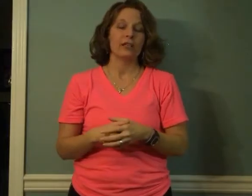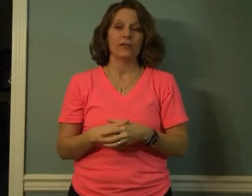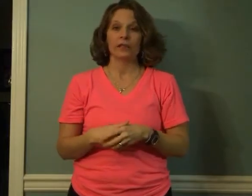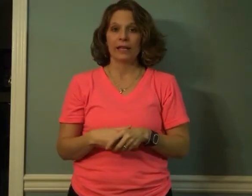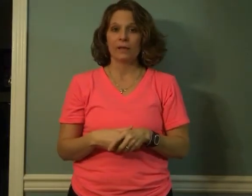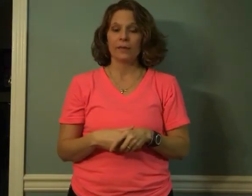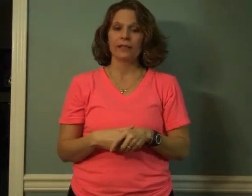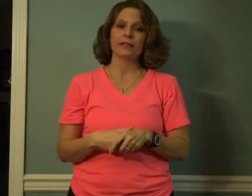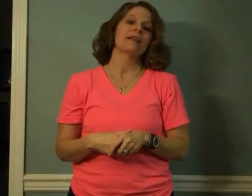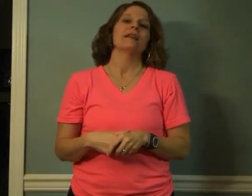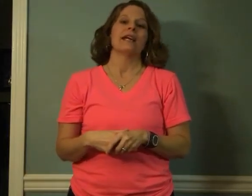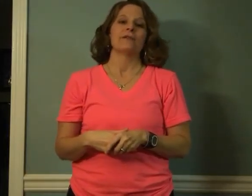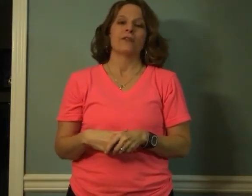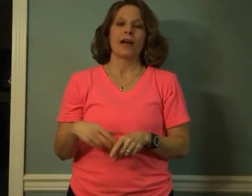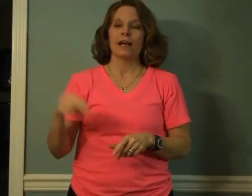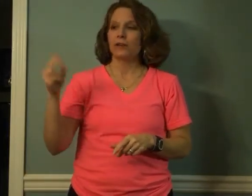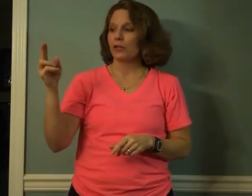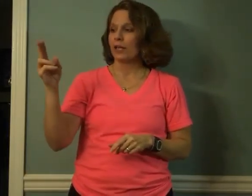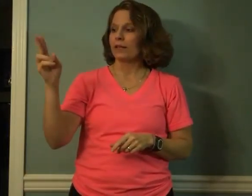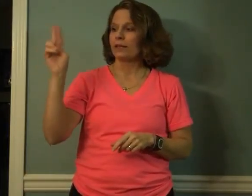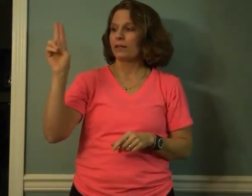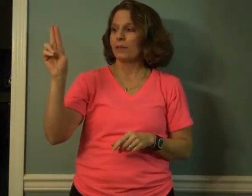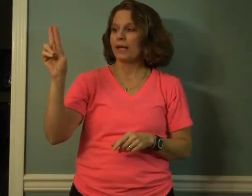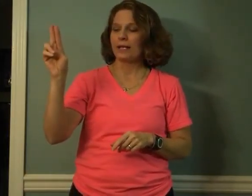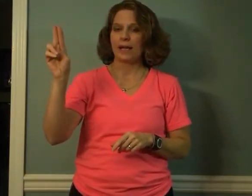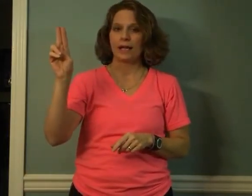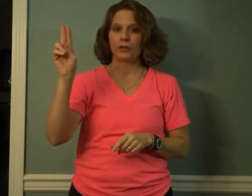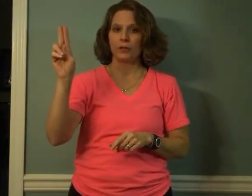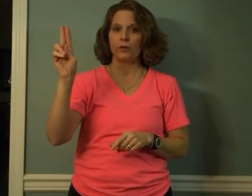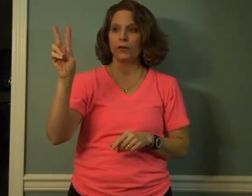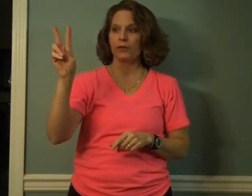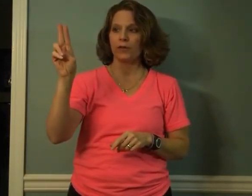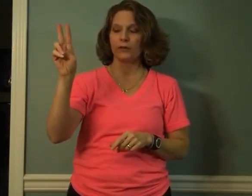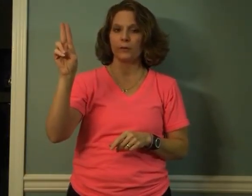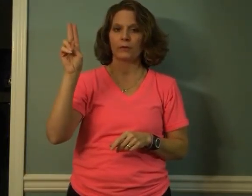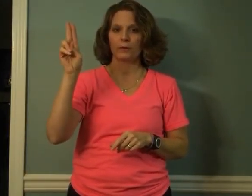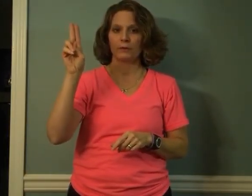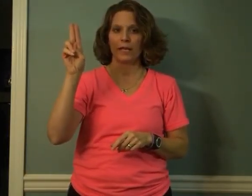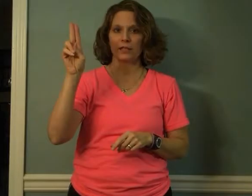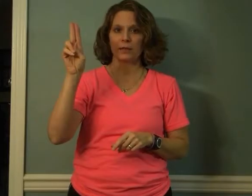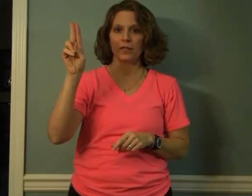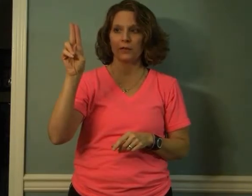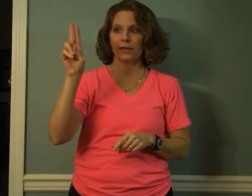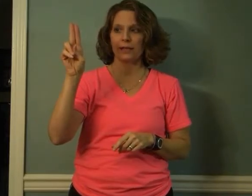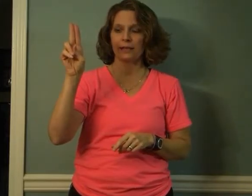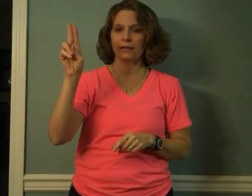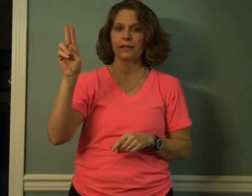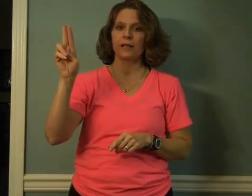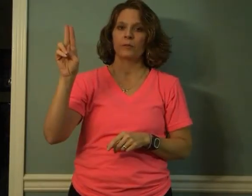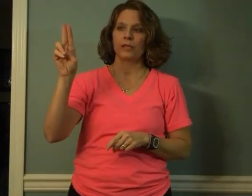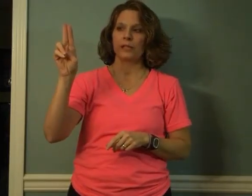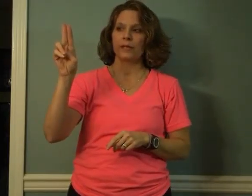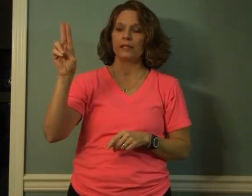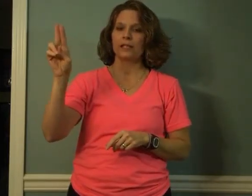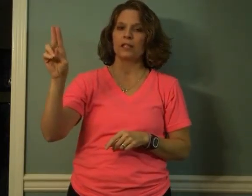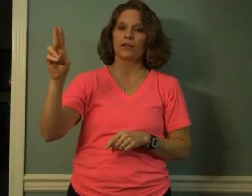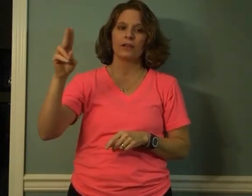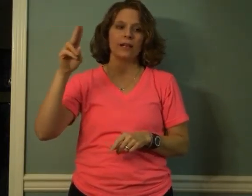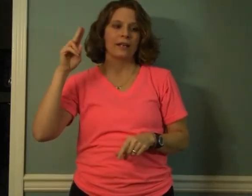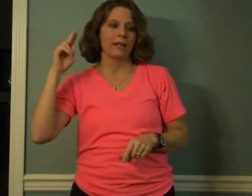of Enlightenment, and for that you're going to make a 2 with your fingers next to each other like this, pressed up against each other, and